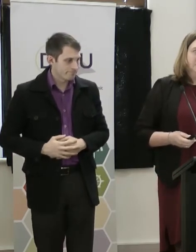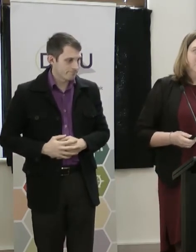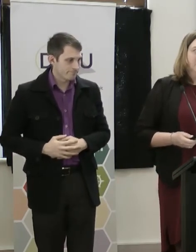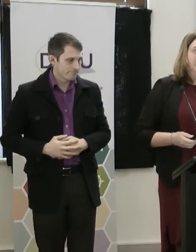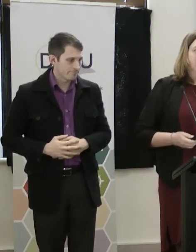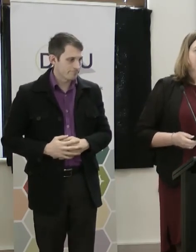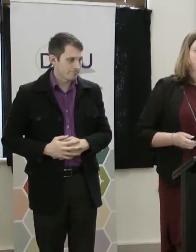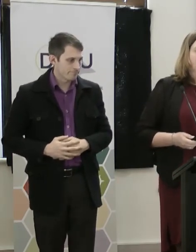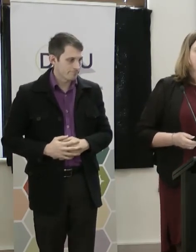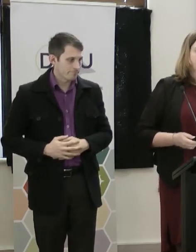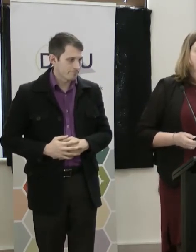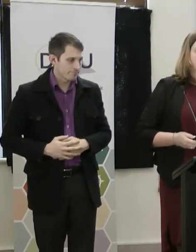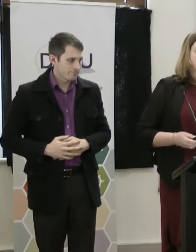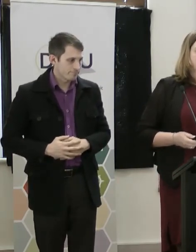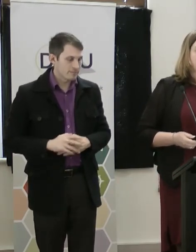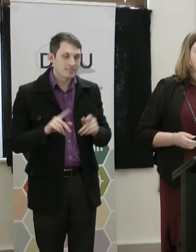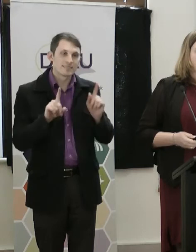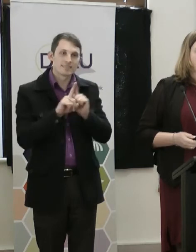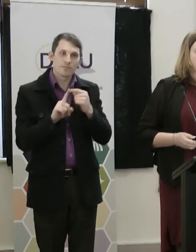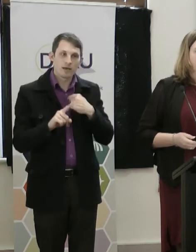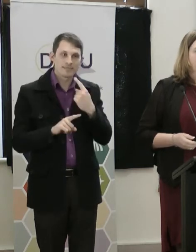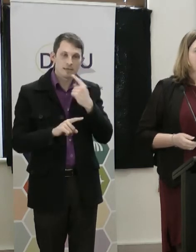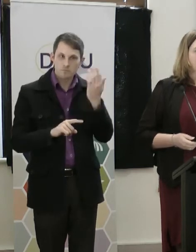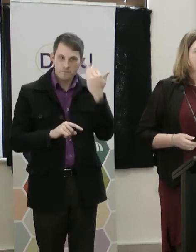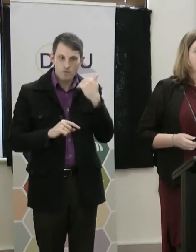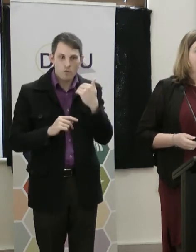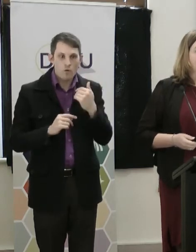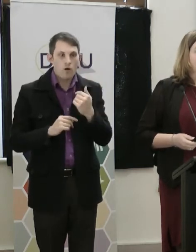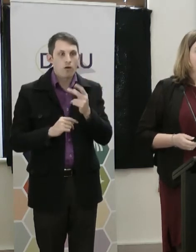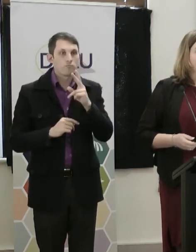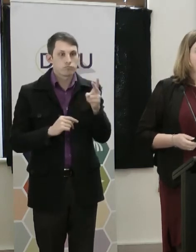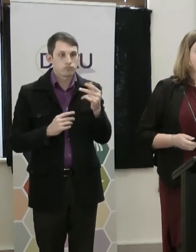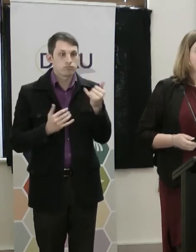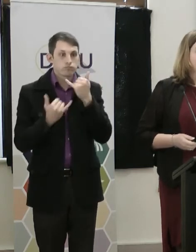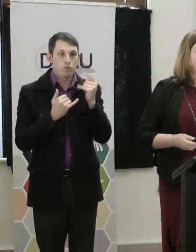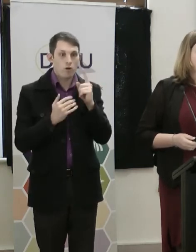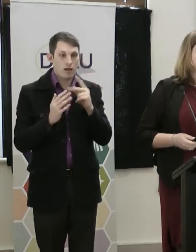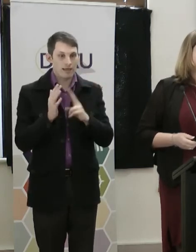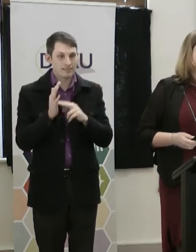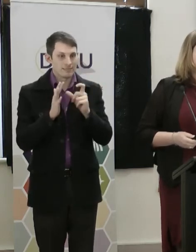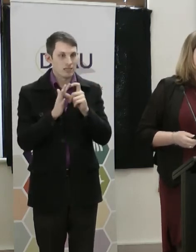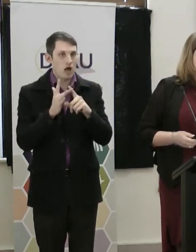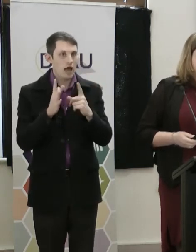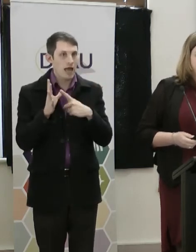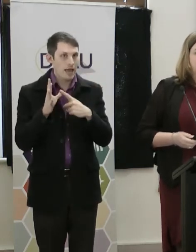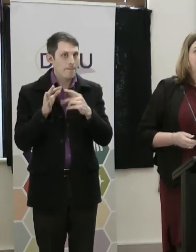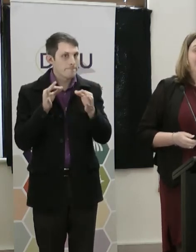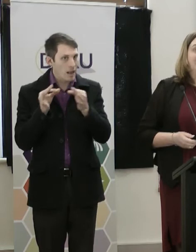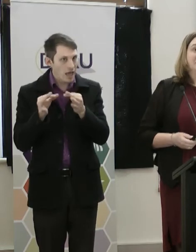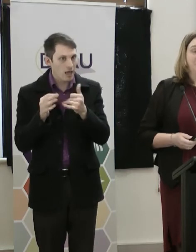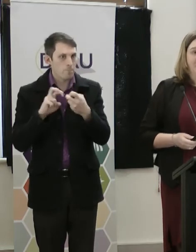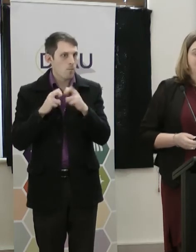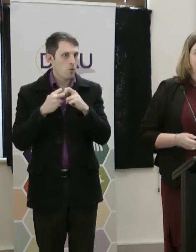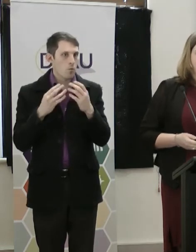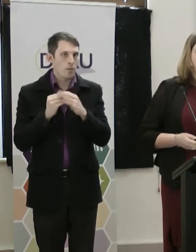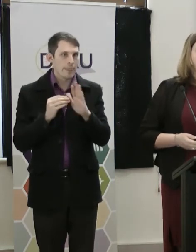As I said earlier, the one thing that we do receive a lot of calls about is about NDIA plans and issues with plans